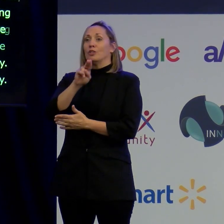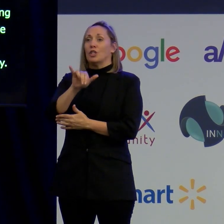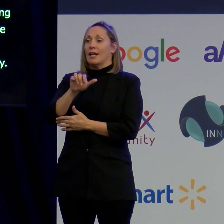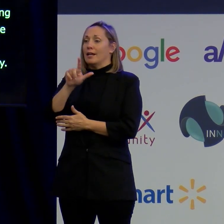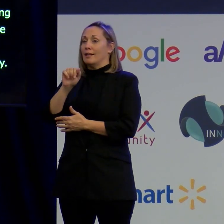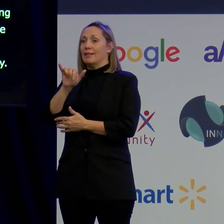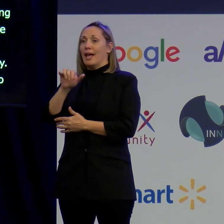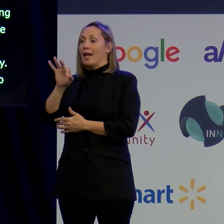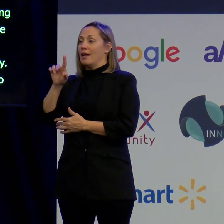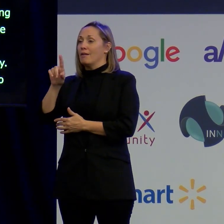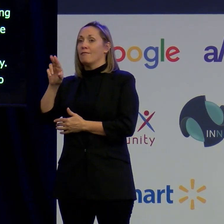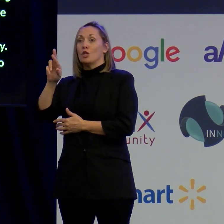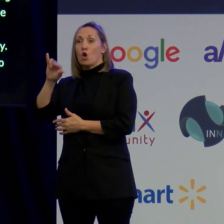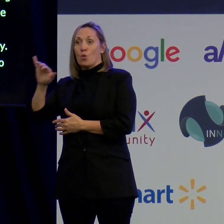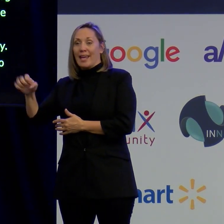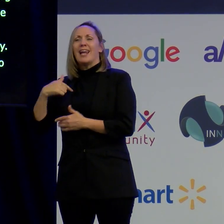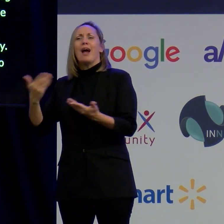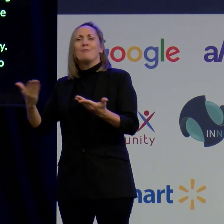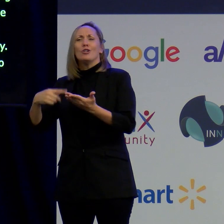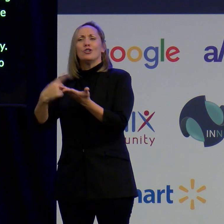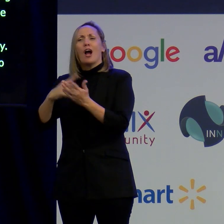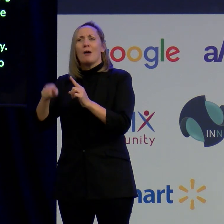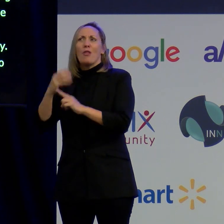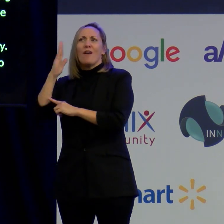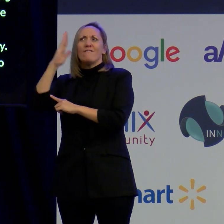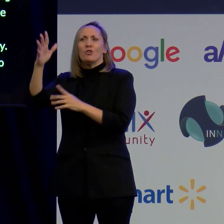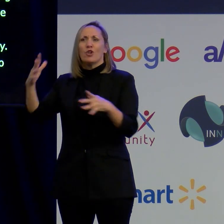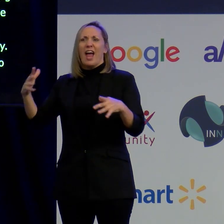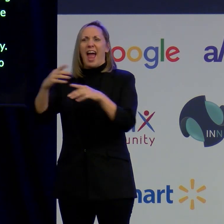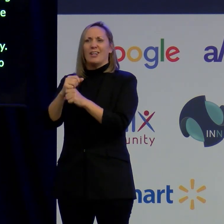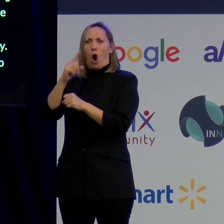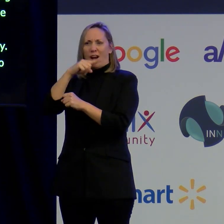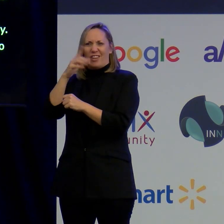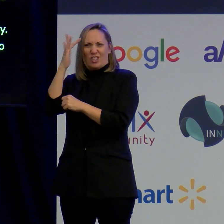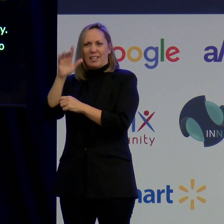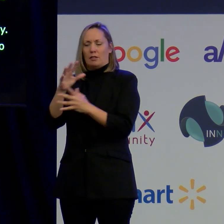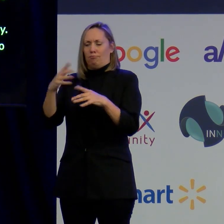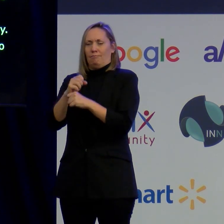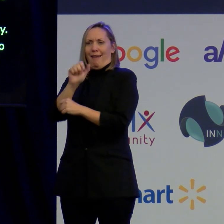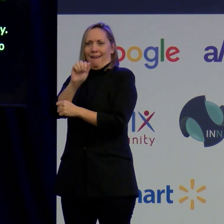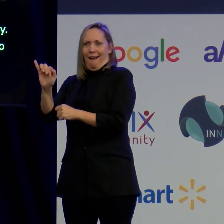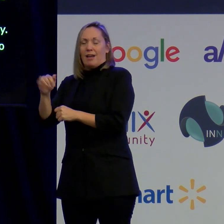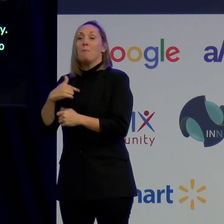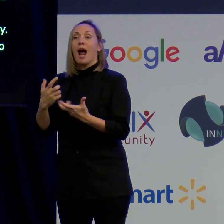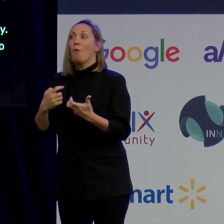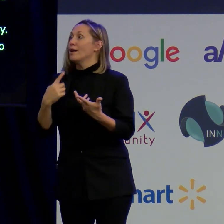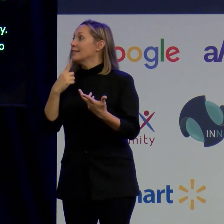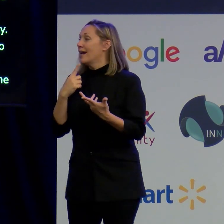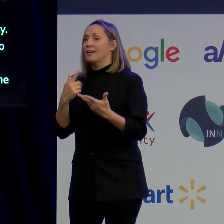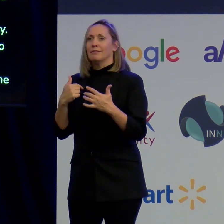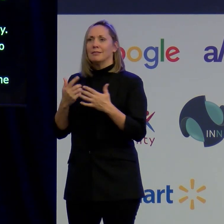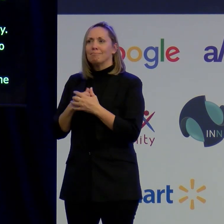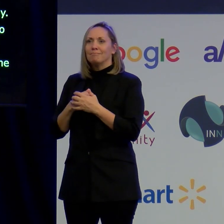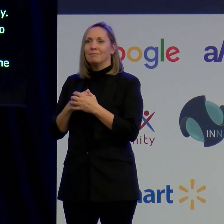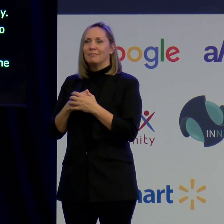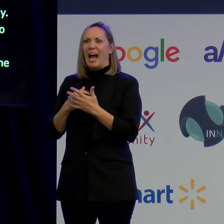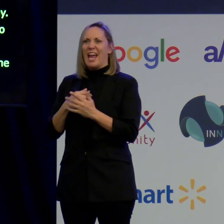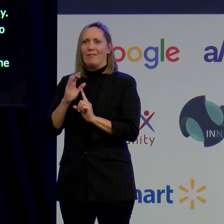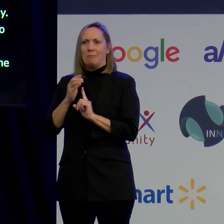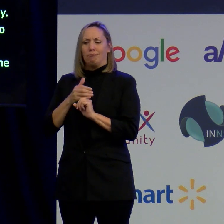future and artificial intelligence. But before I go there, let me just say that I've got a bit of imposter syndrome